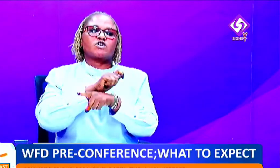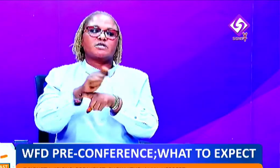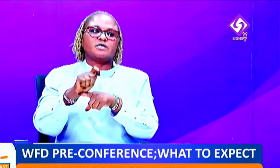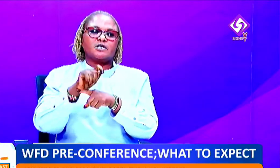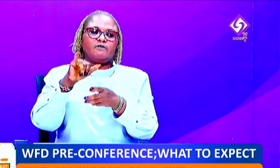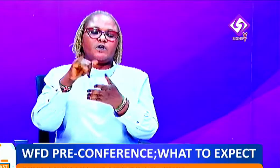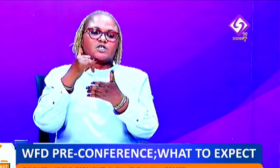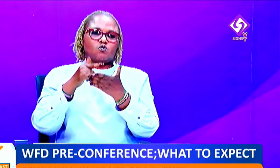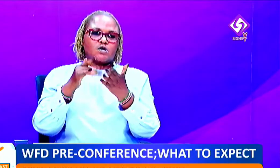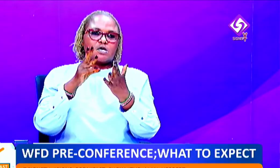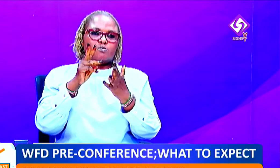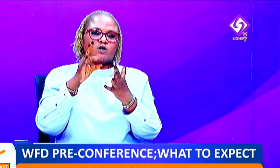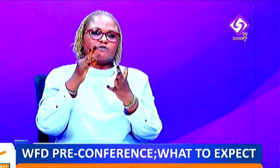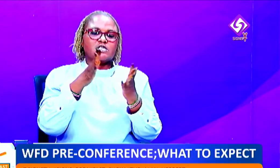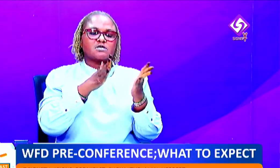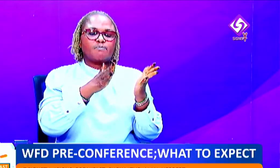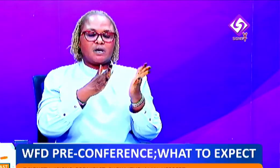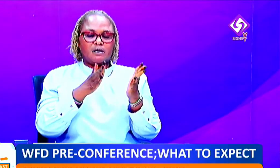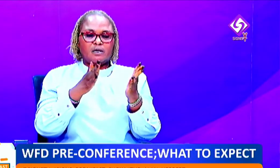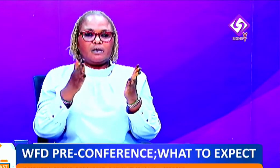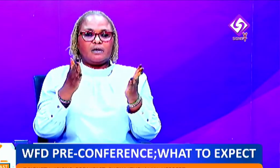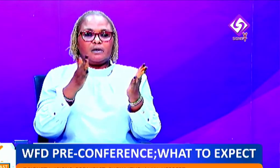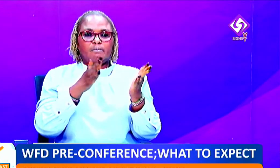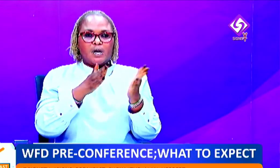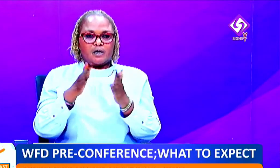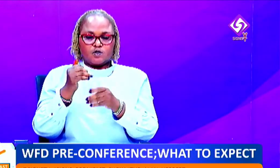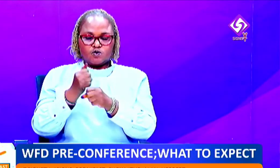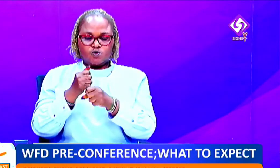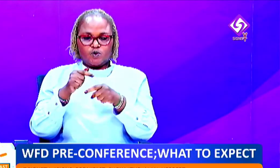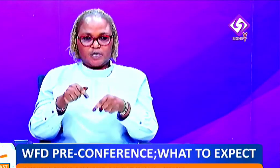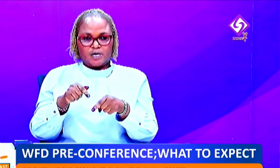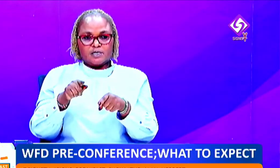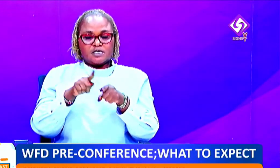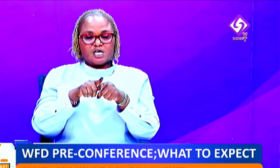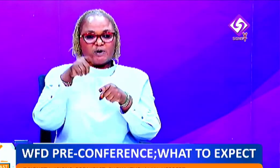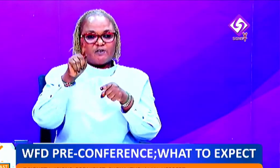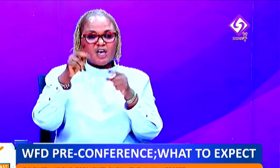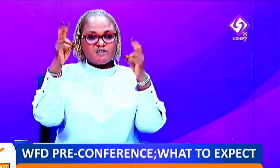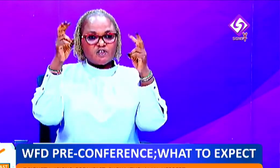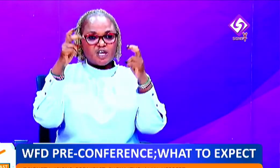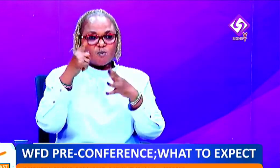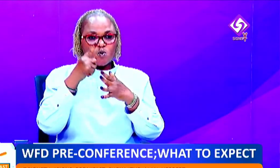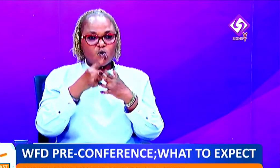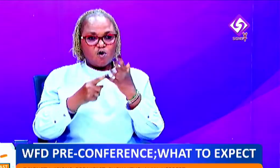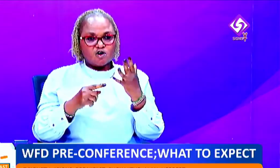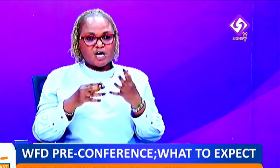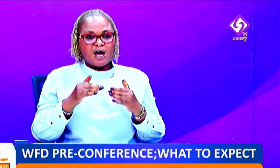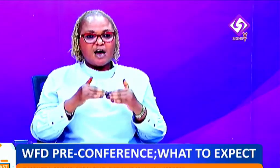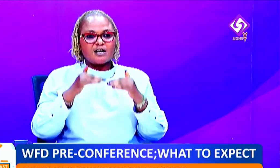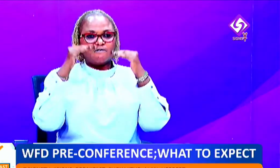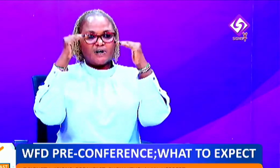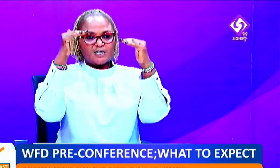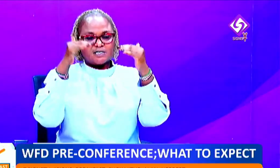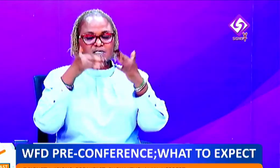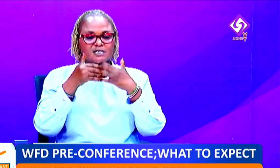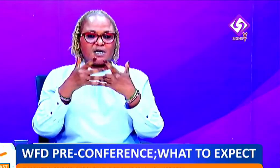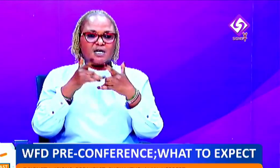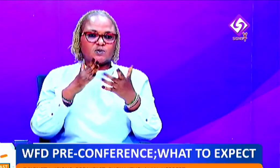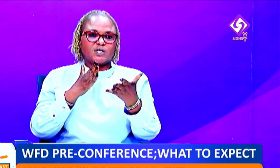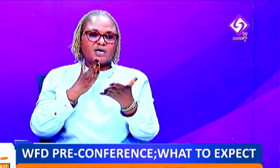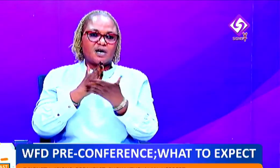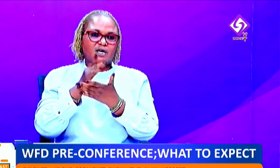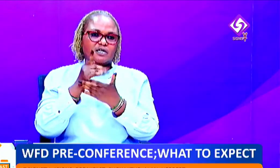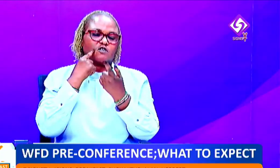this conference and also to get some training from the World Federation of the Deaf, which is now being planned in Nairobi. The theme